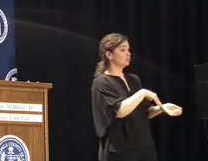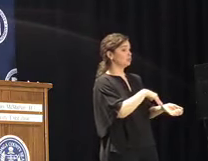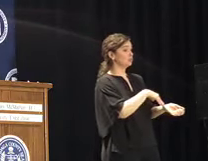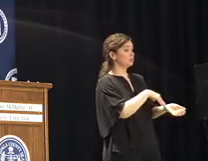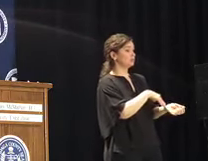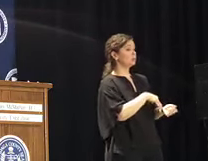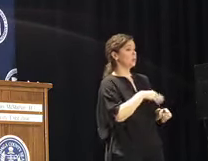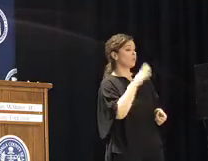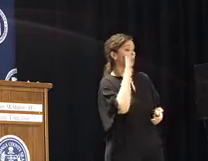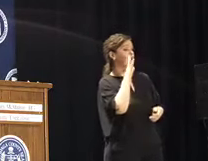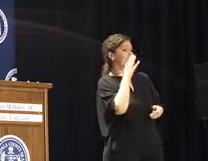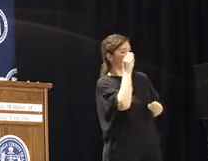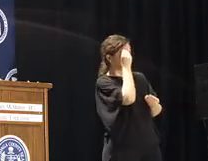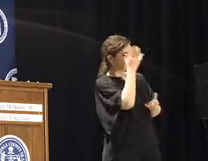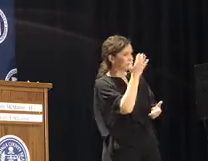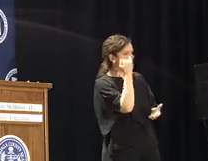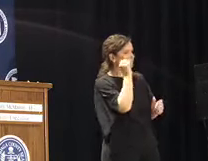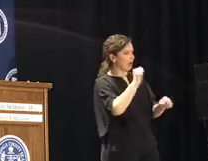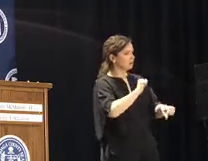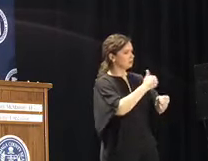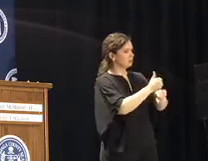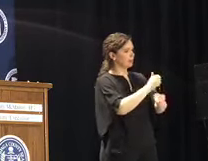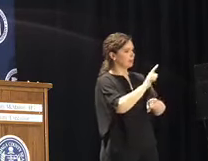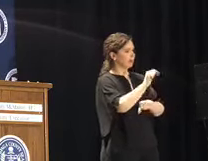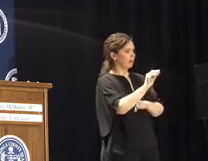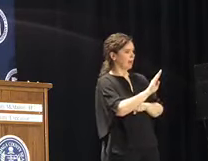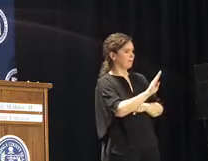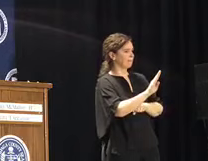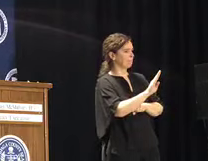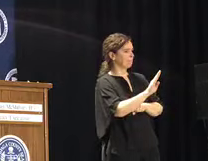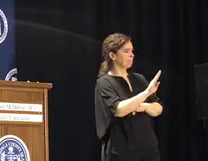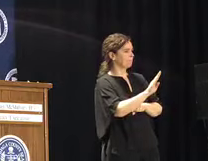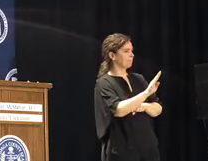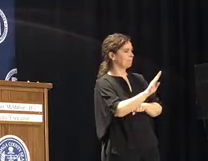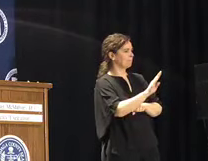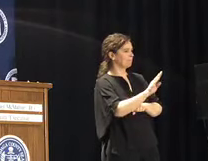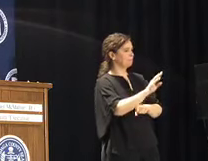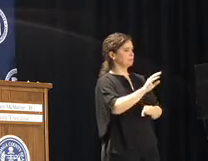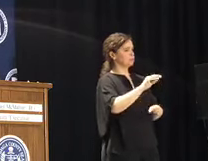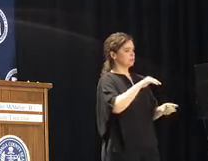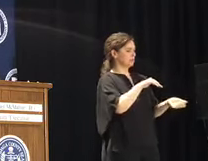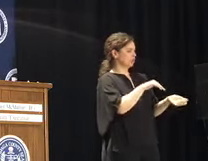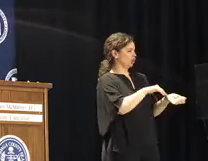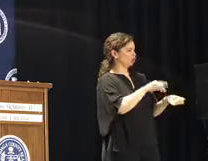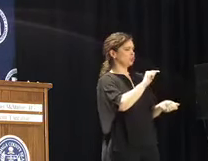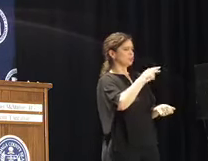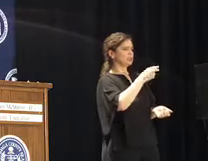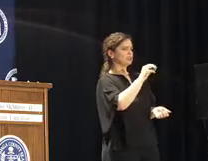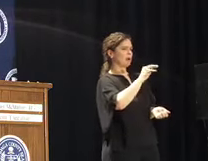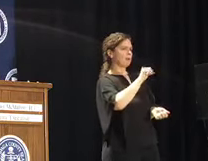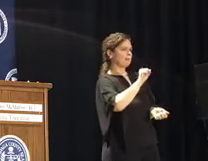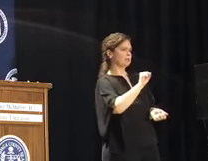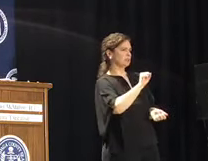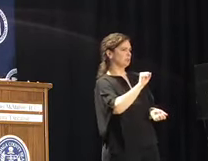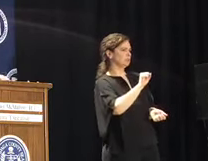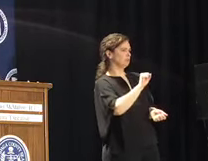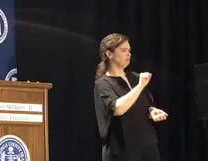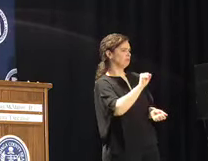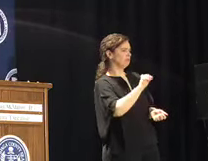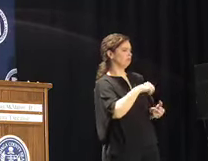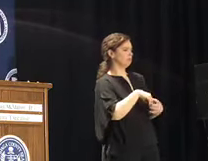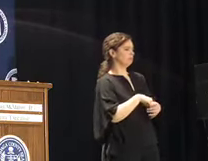that would put us in a very good spot moving forward. And I think we're